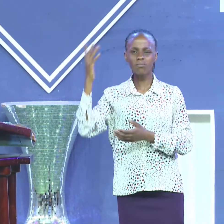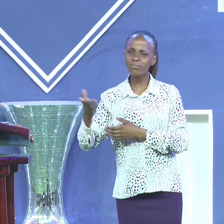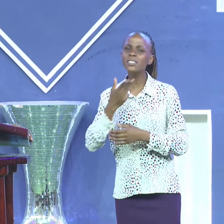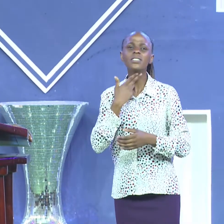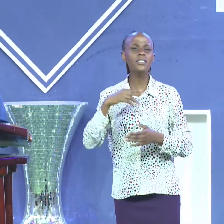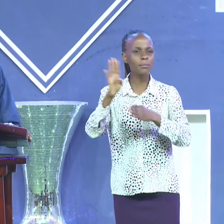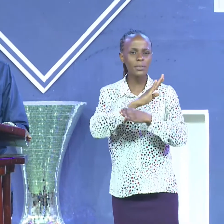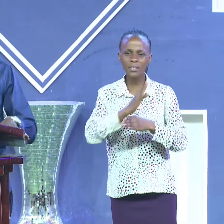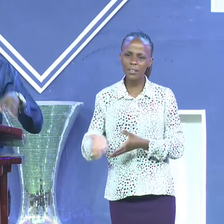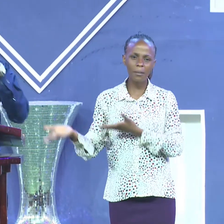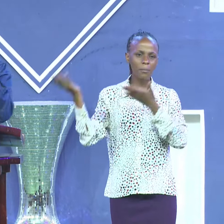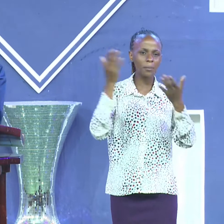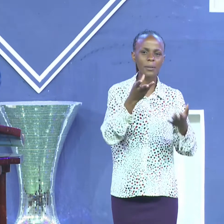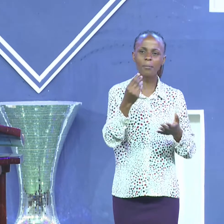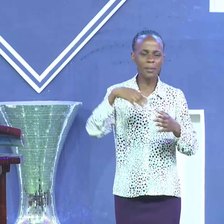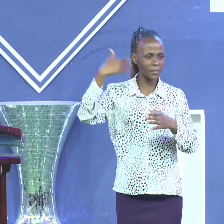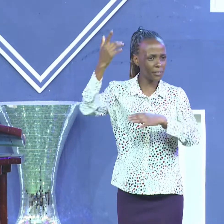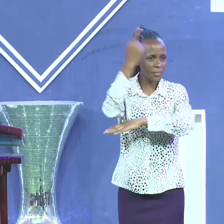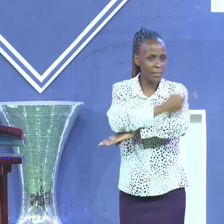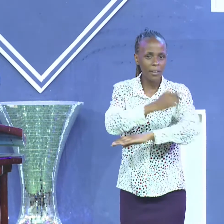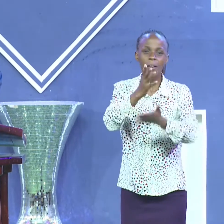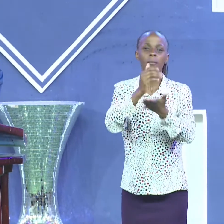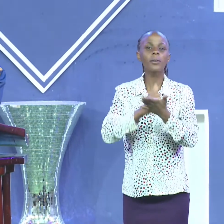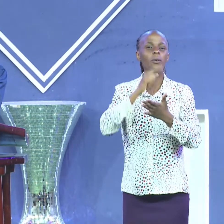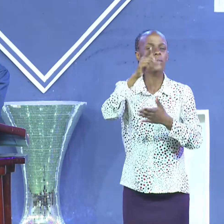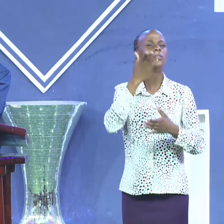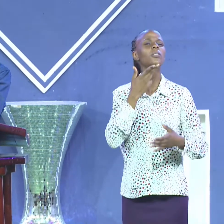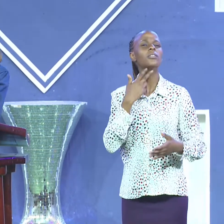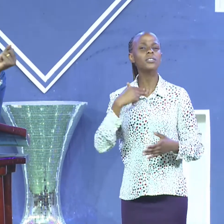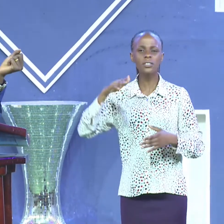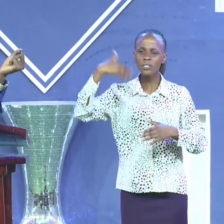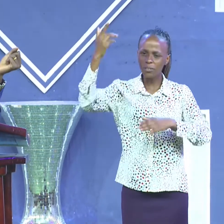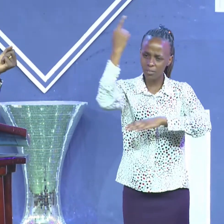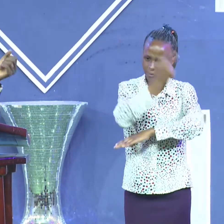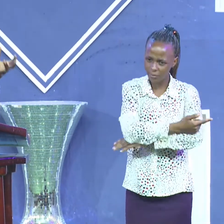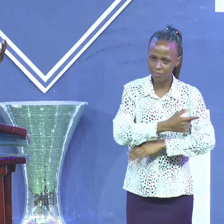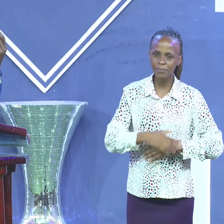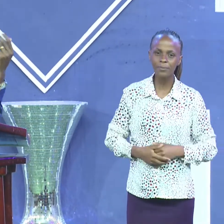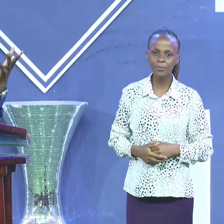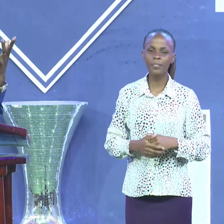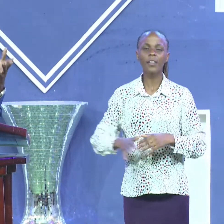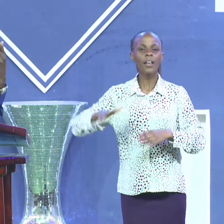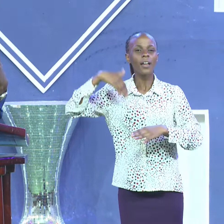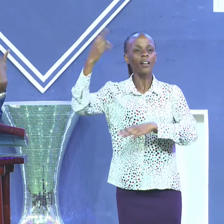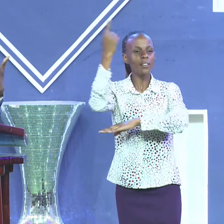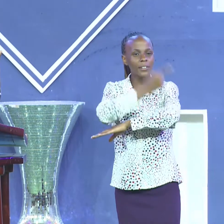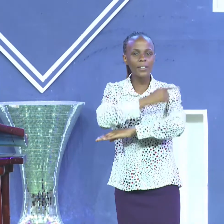Why do we need a business that brings in daily income? Because you have daily needs. You have